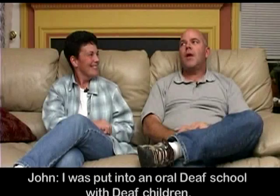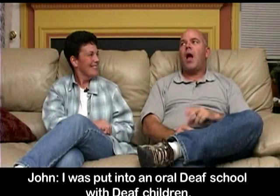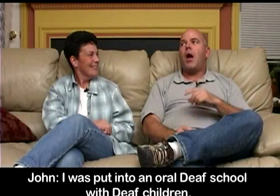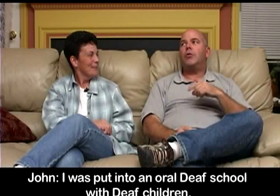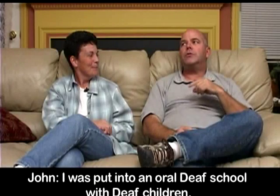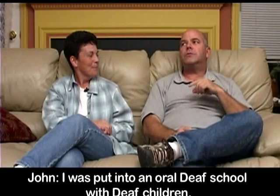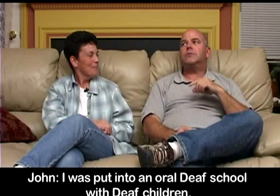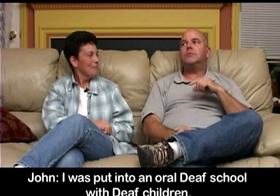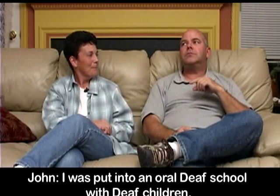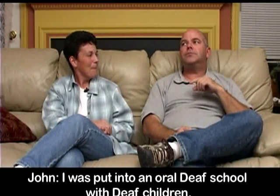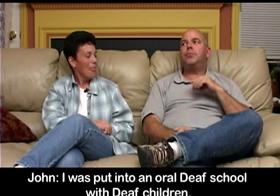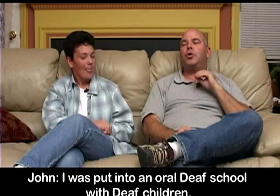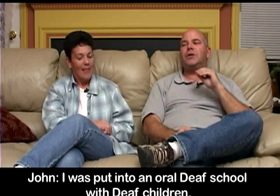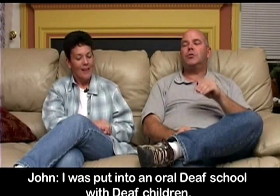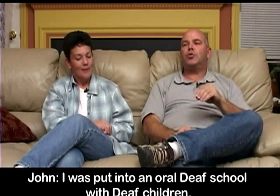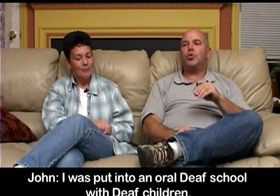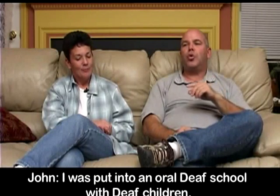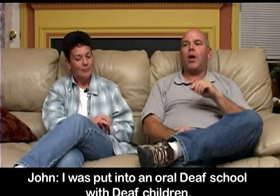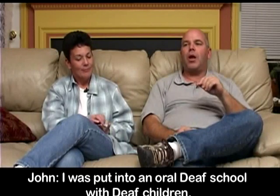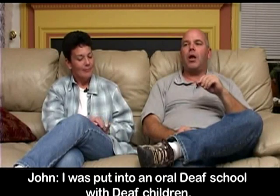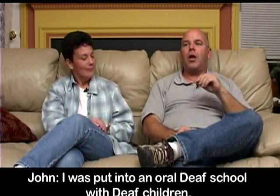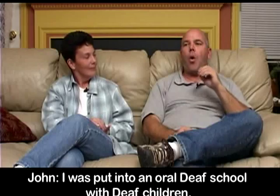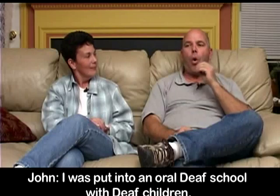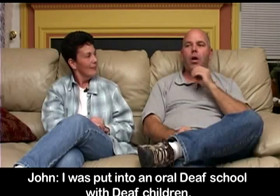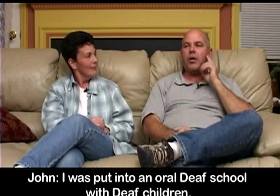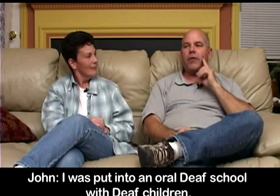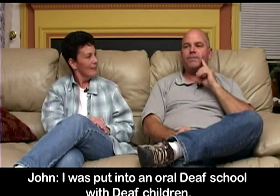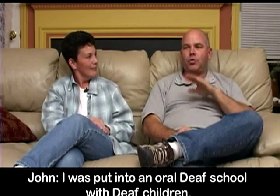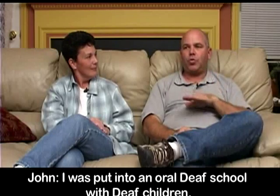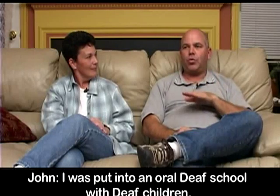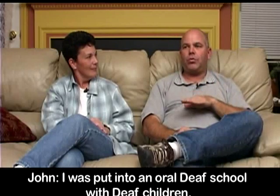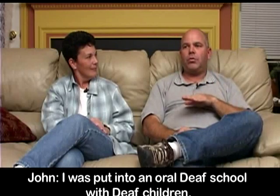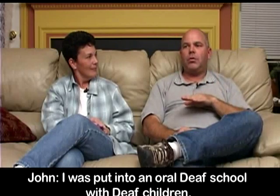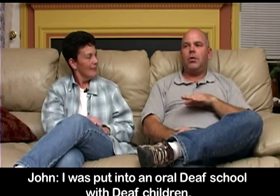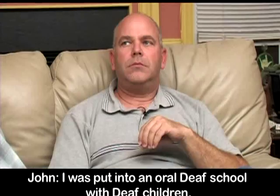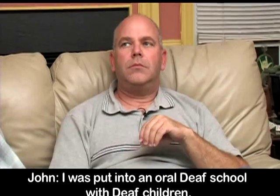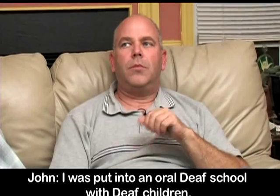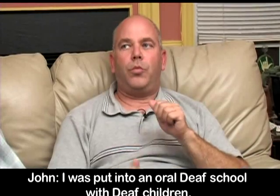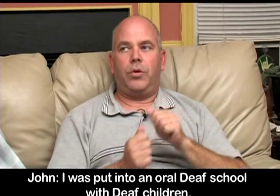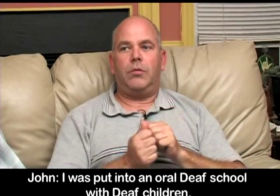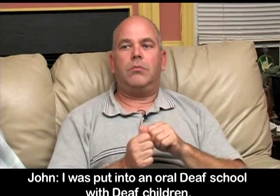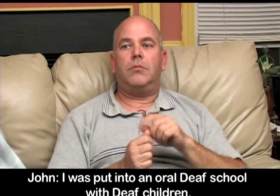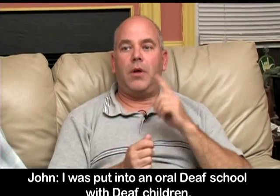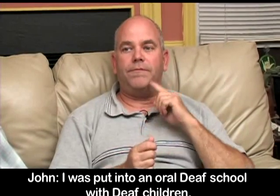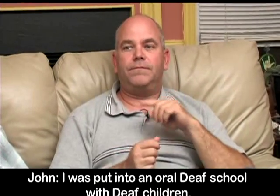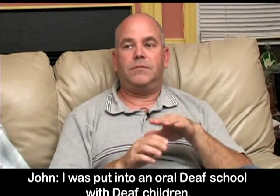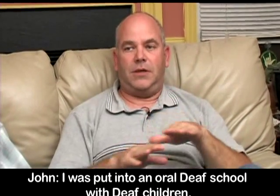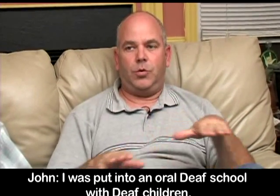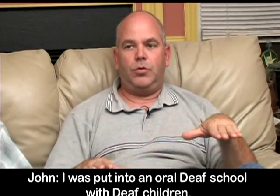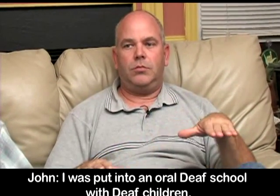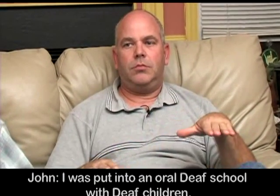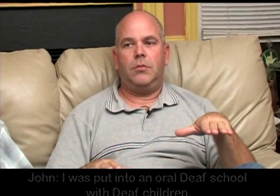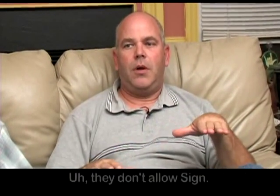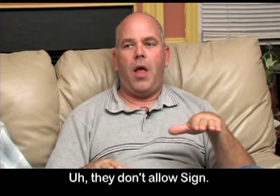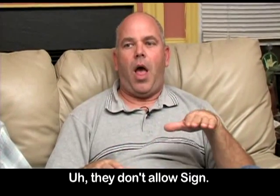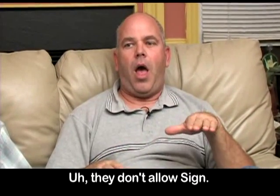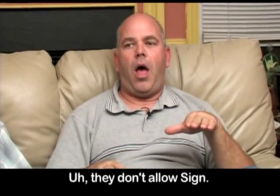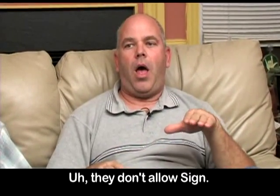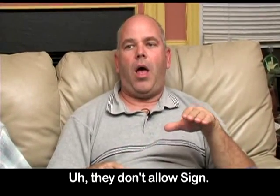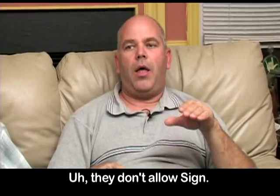I was put into a oral deaf school with deaf children.